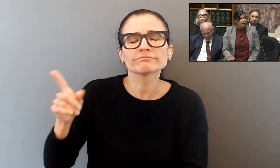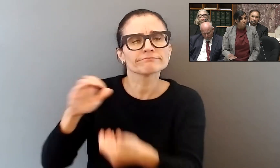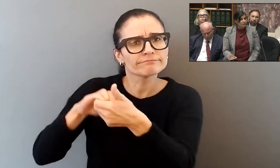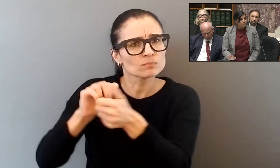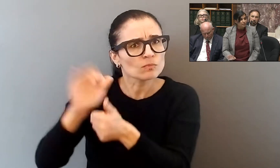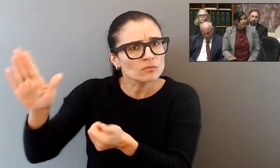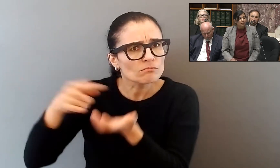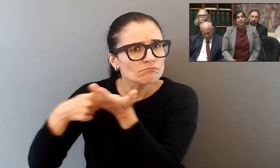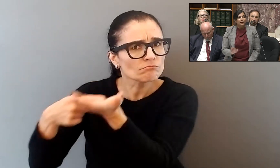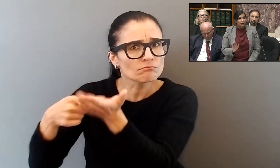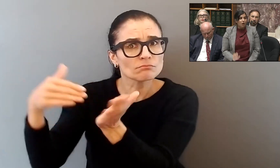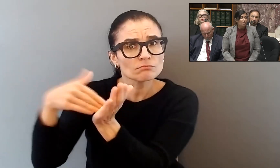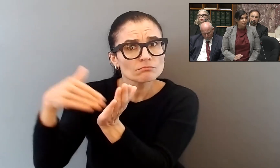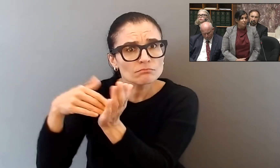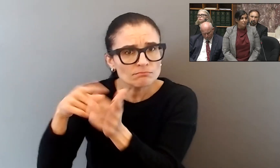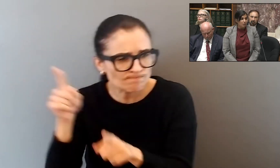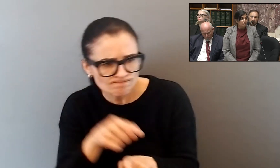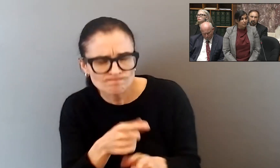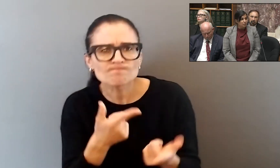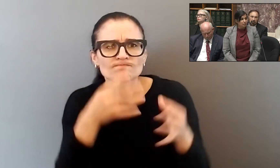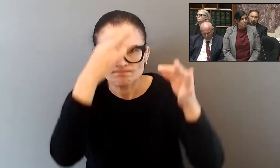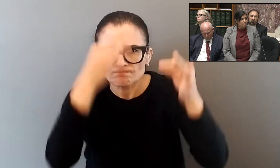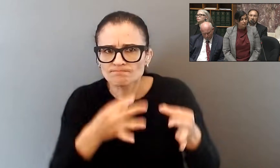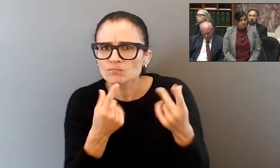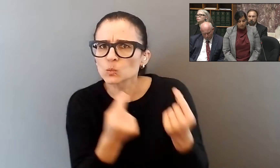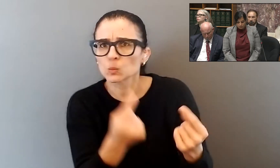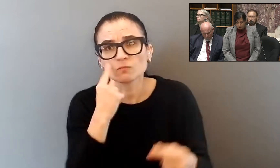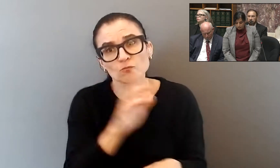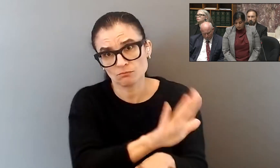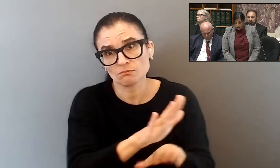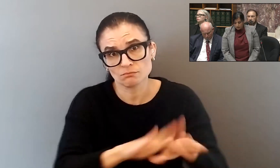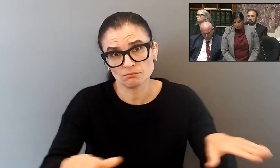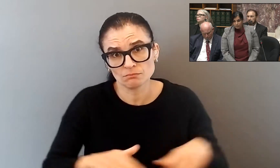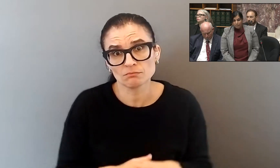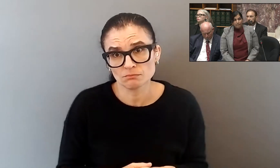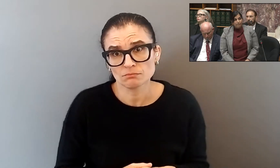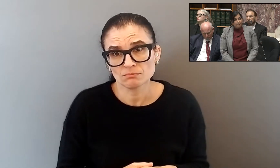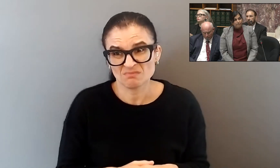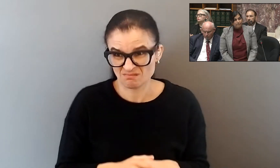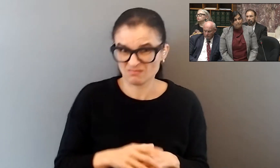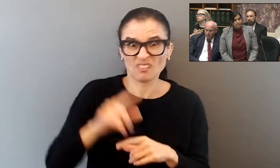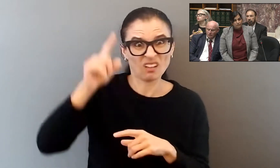by governments and not by politicians.